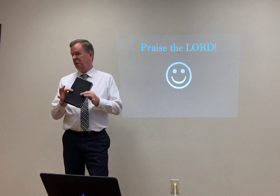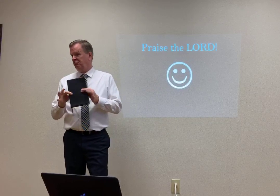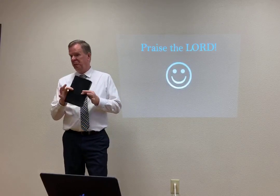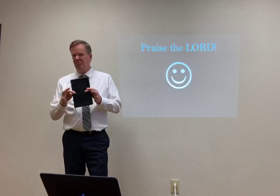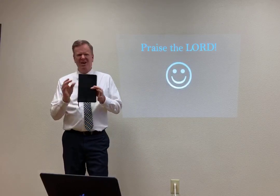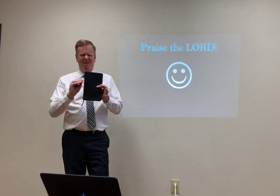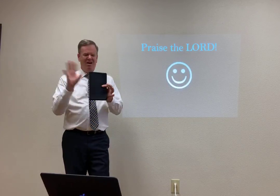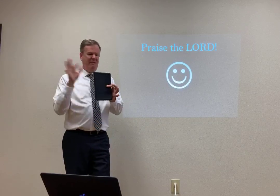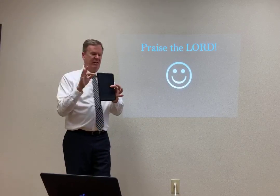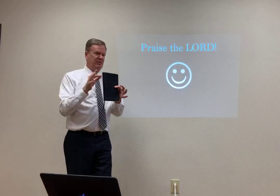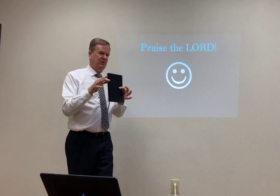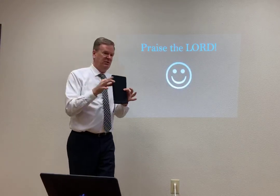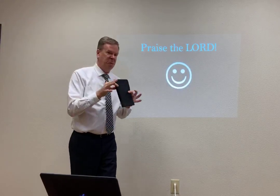God comes from this book.